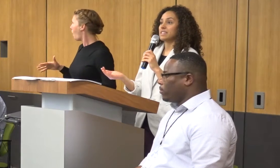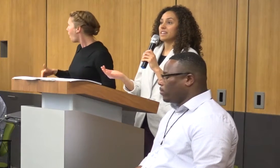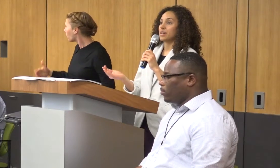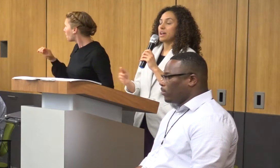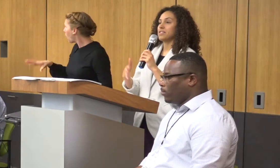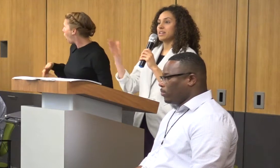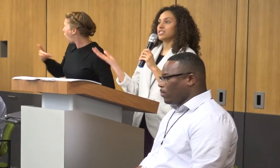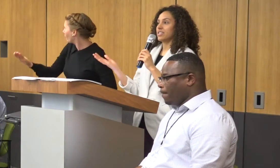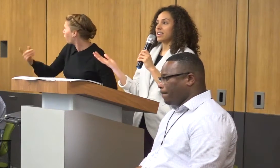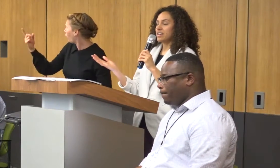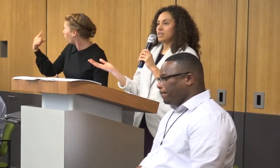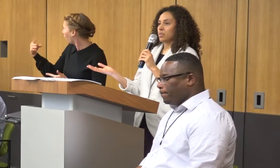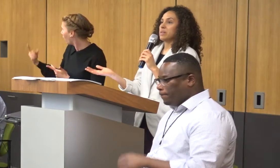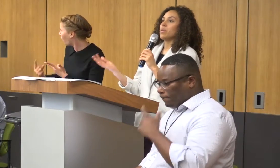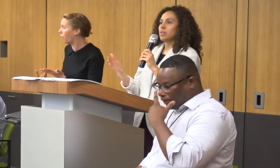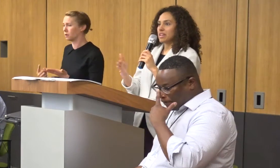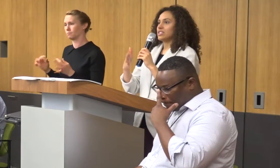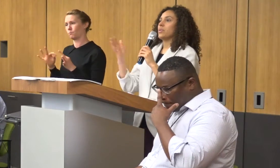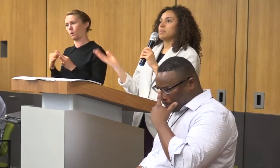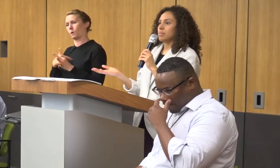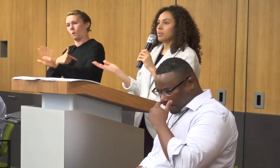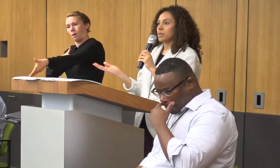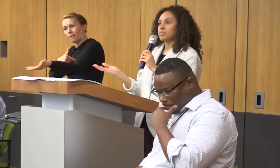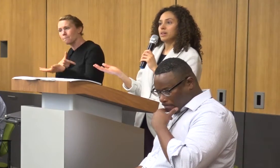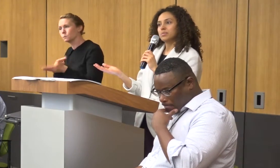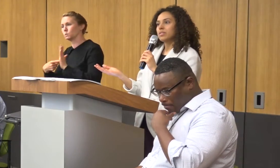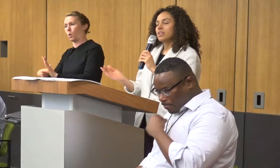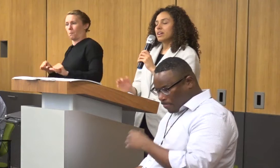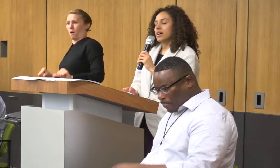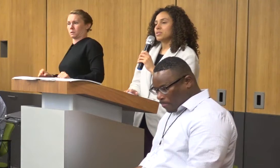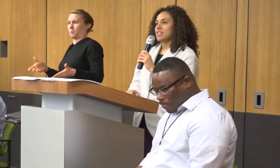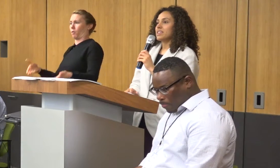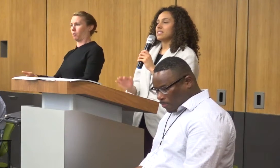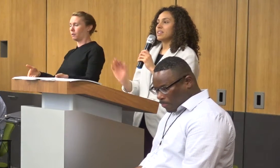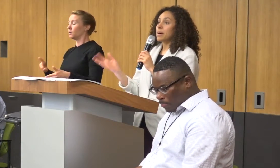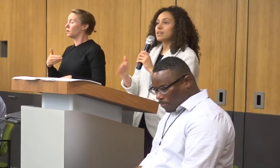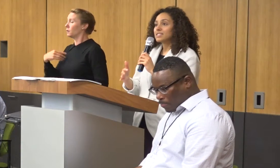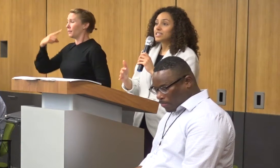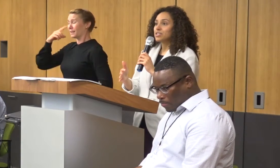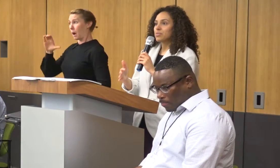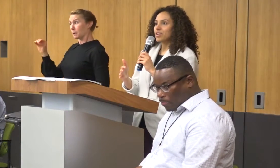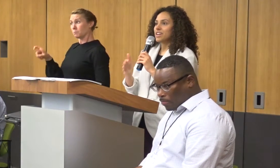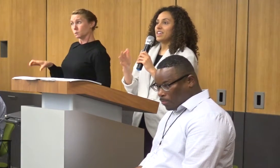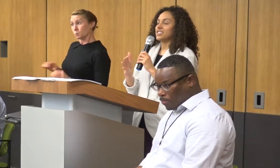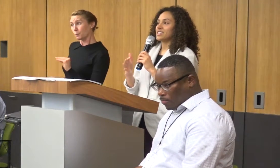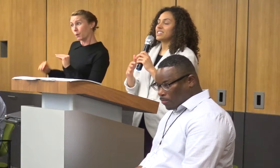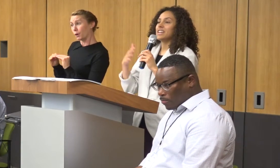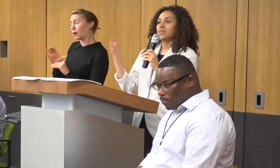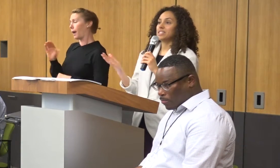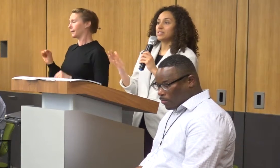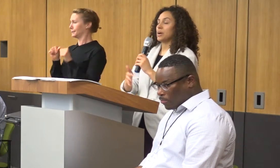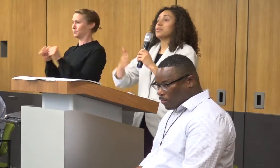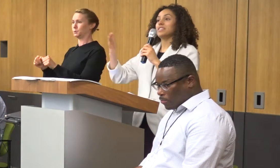by these companies. And I think we have to make sure that we're being welcoming and showing people what is possible. So I think it's companies need to do more, and then